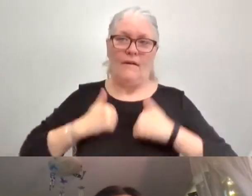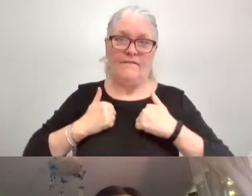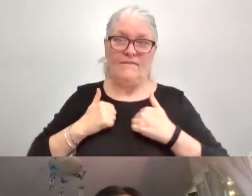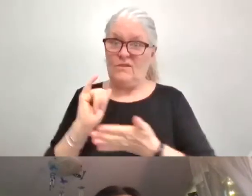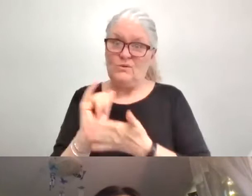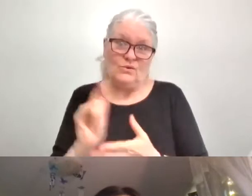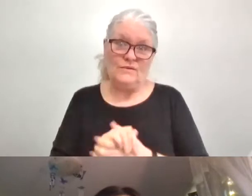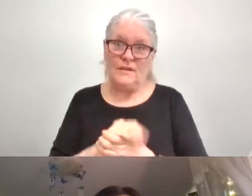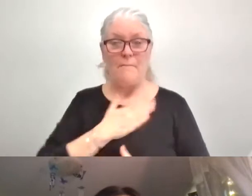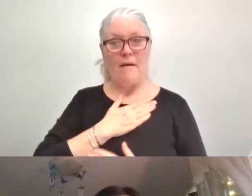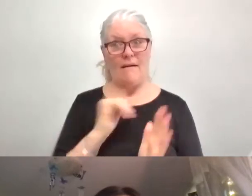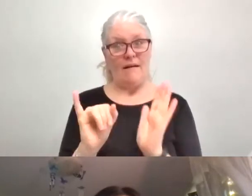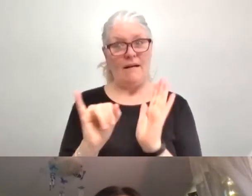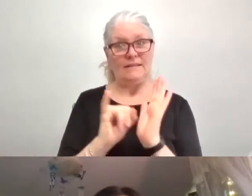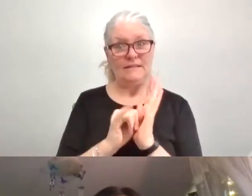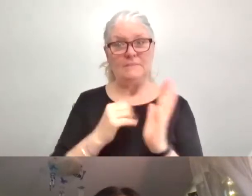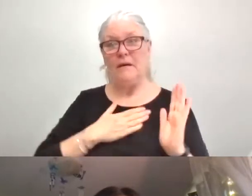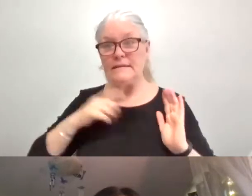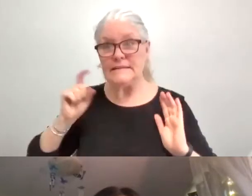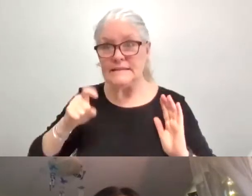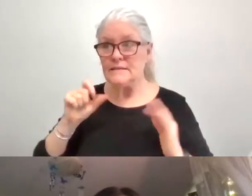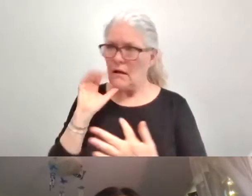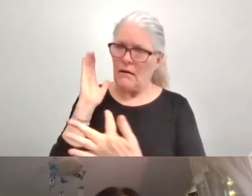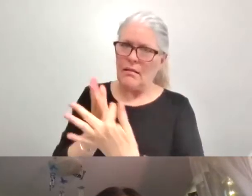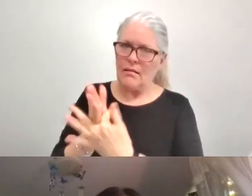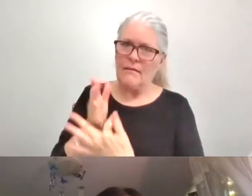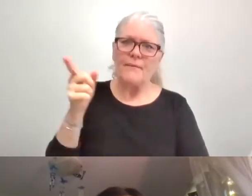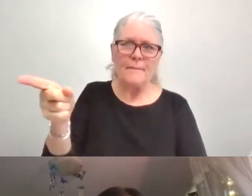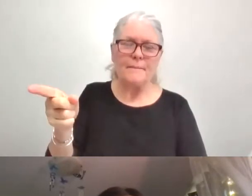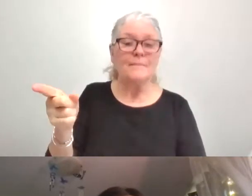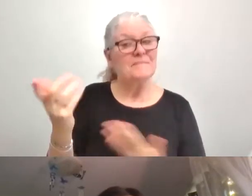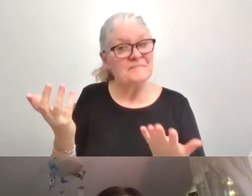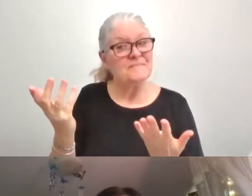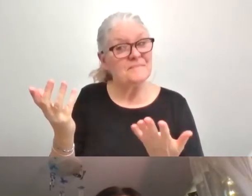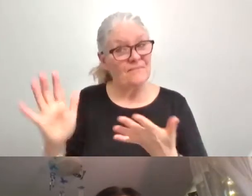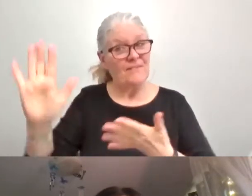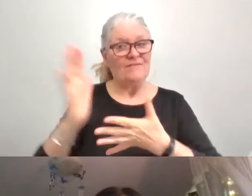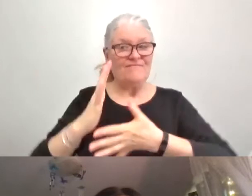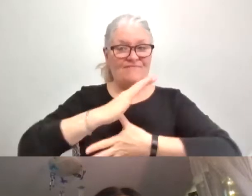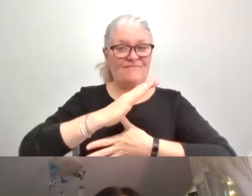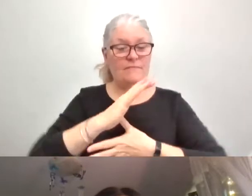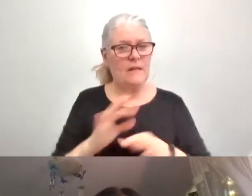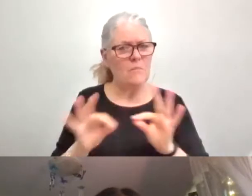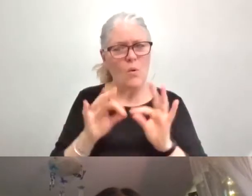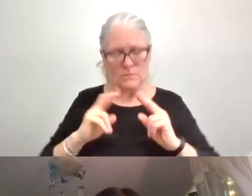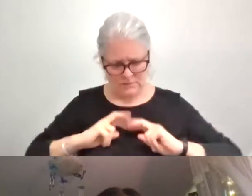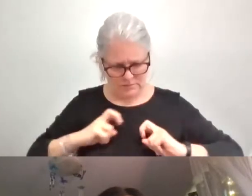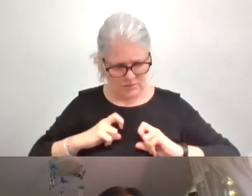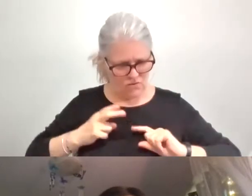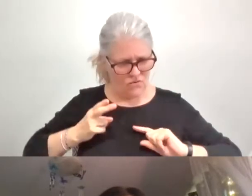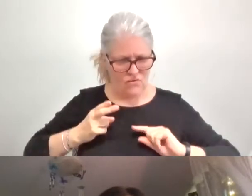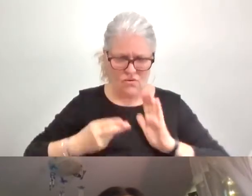with your identity and your needs. So at some point you're going to have to be honest with yourself because everybody else around